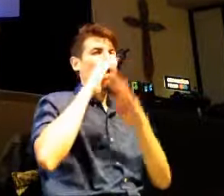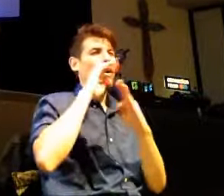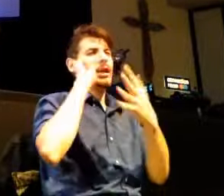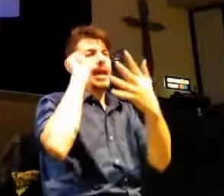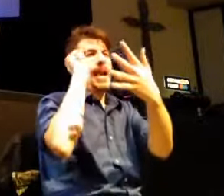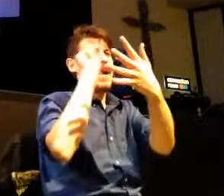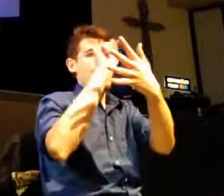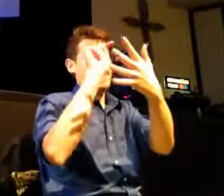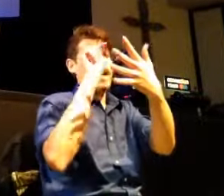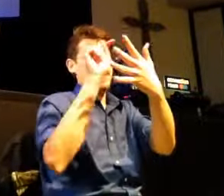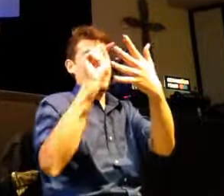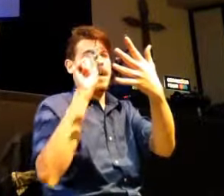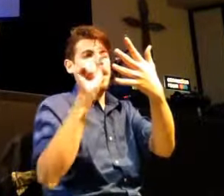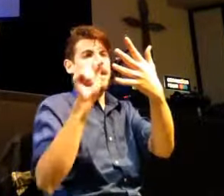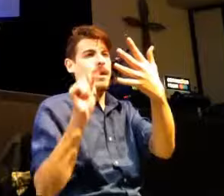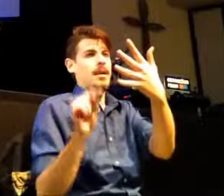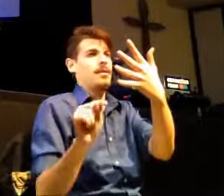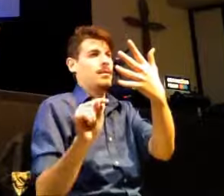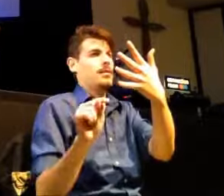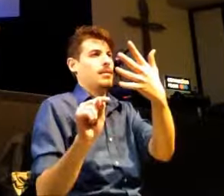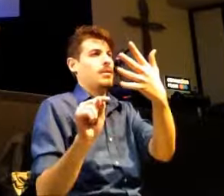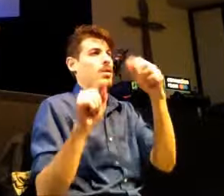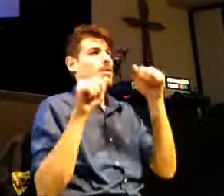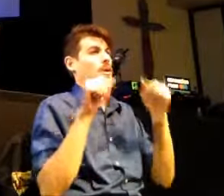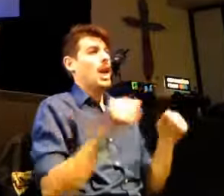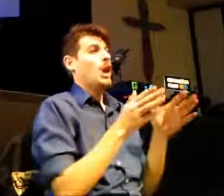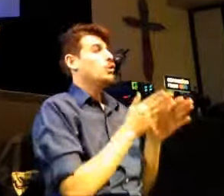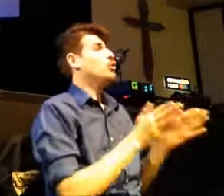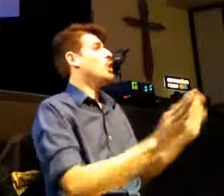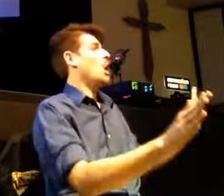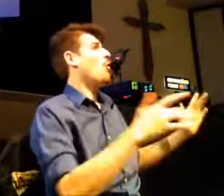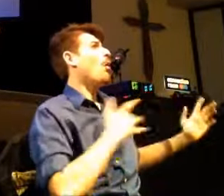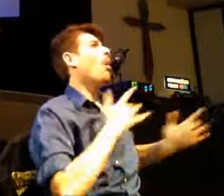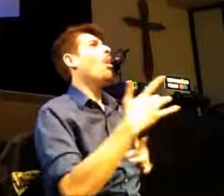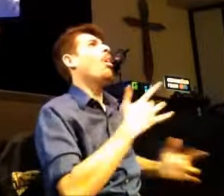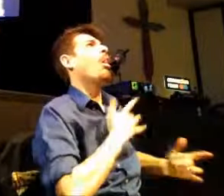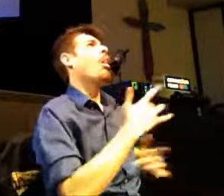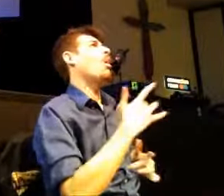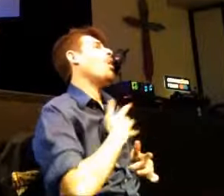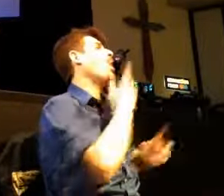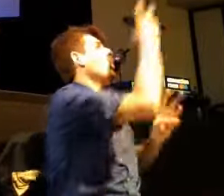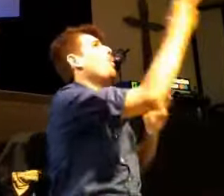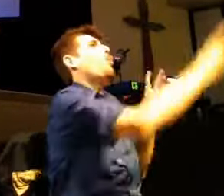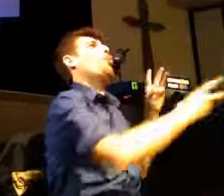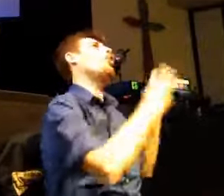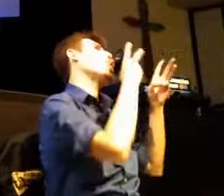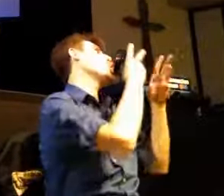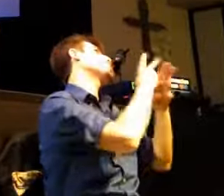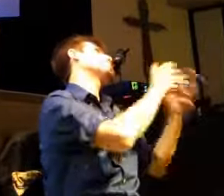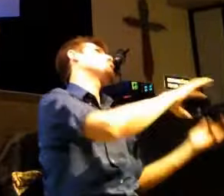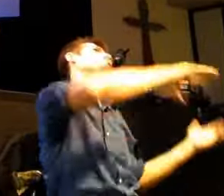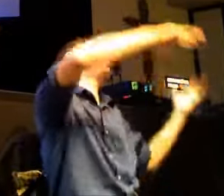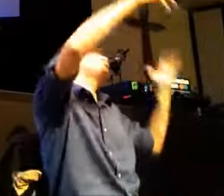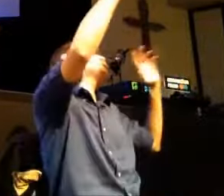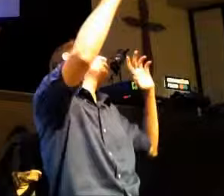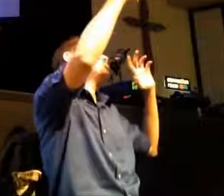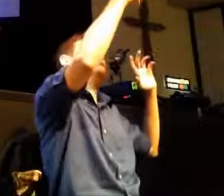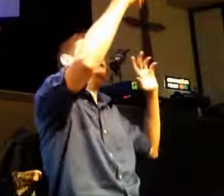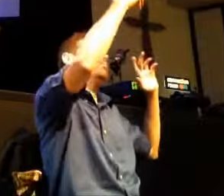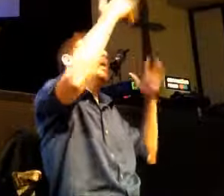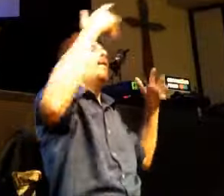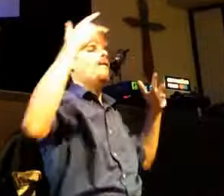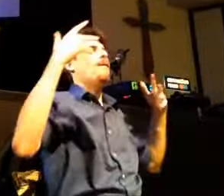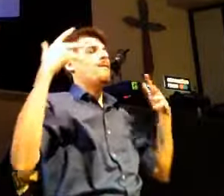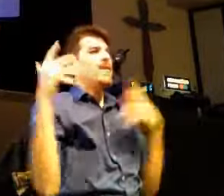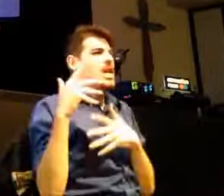you can move from the general feelings of just, oh, my world's gonna, it's gonna be all over, and it's just, to, what I'm really